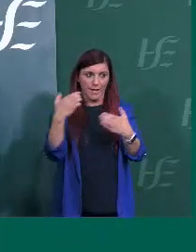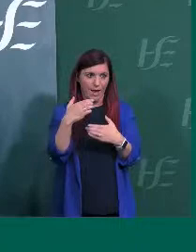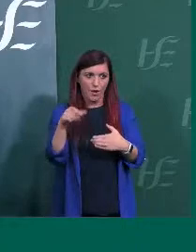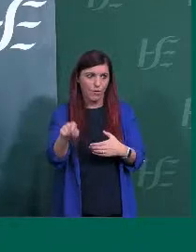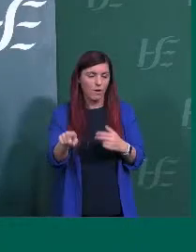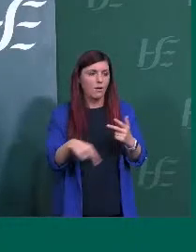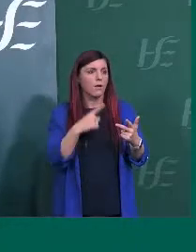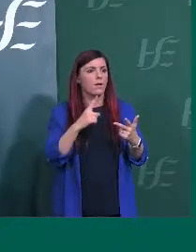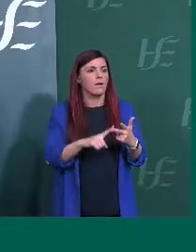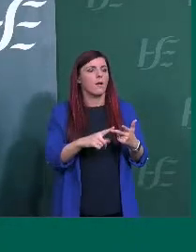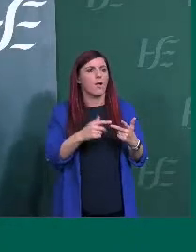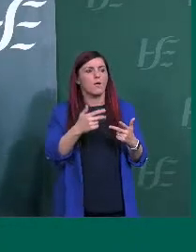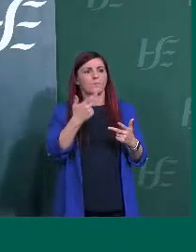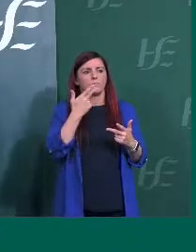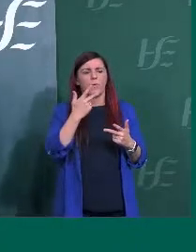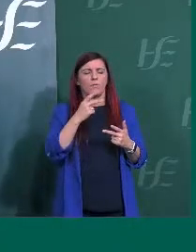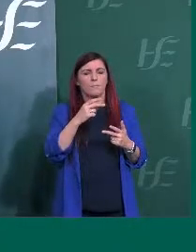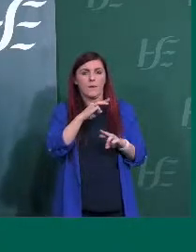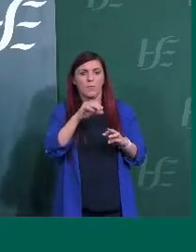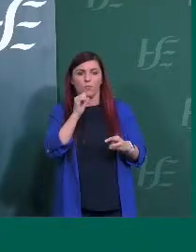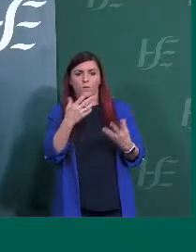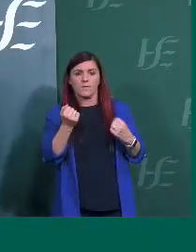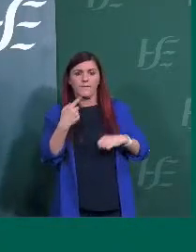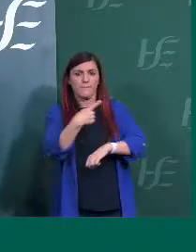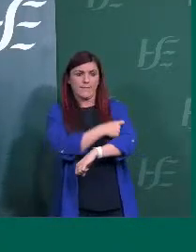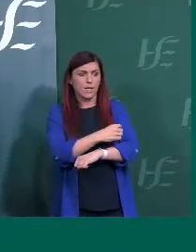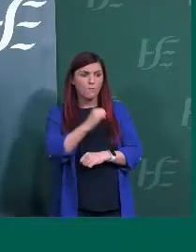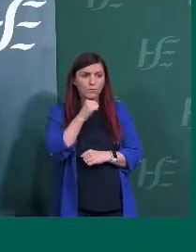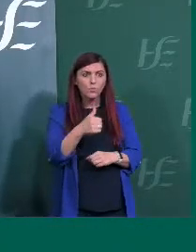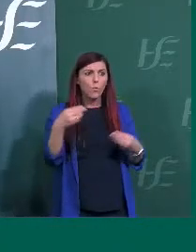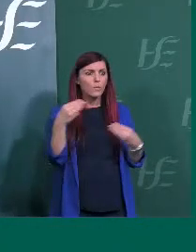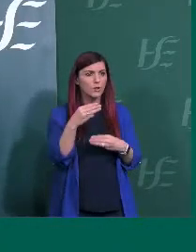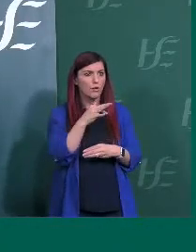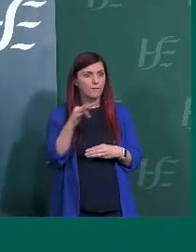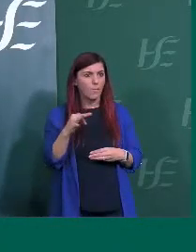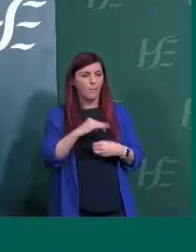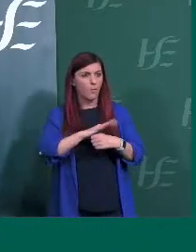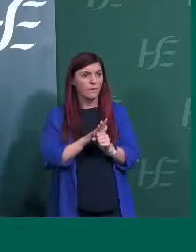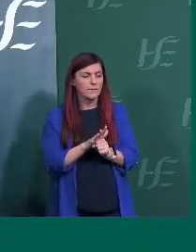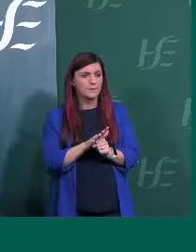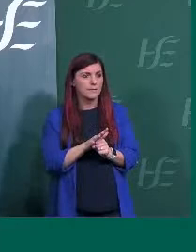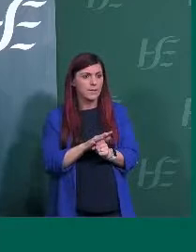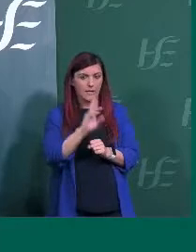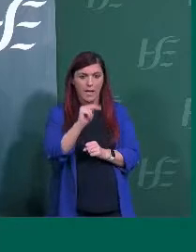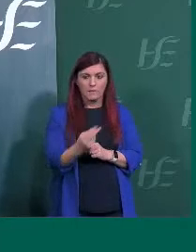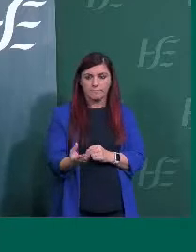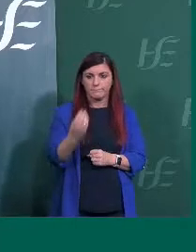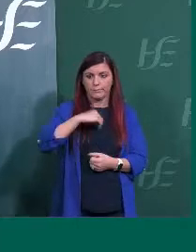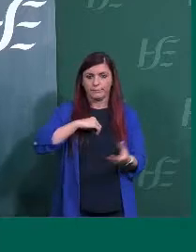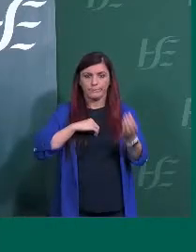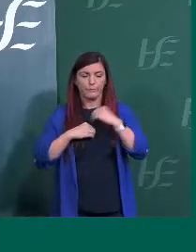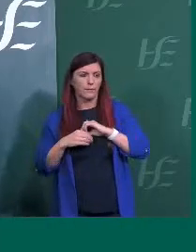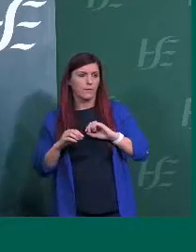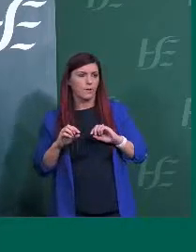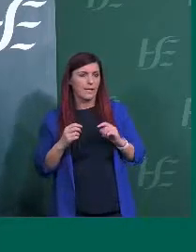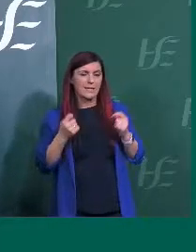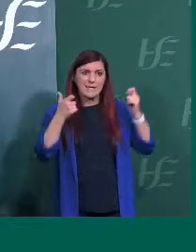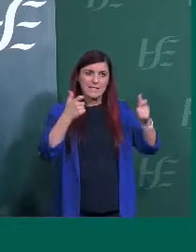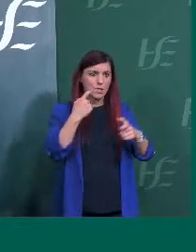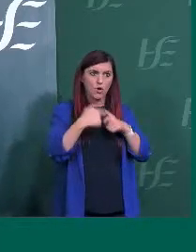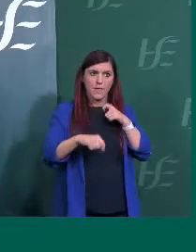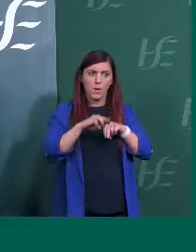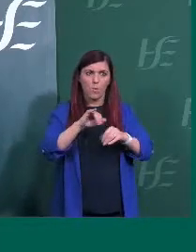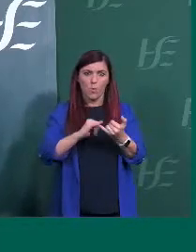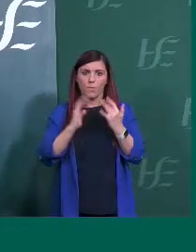Third is unvaccinated people don't have any protection from the virus. Unvaccinated people can pick up the virus from vaccinated people,